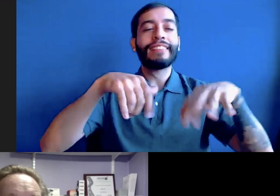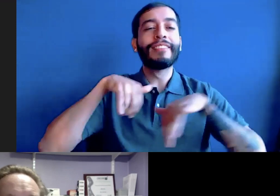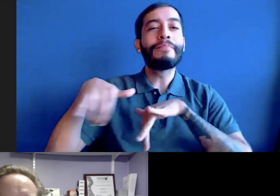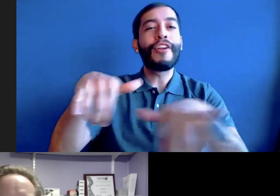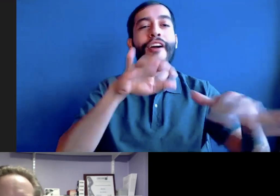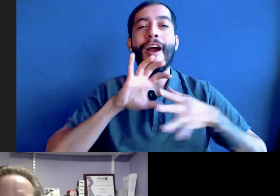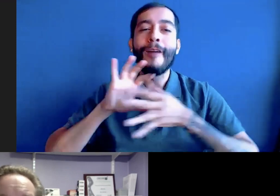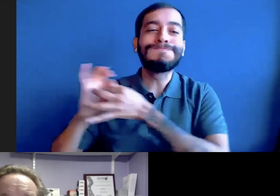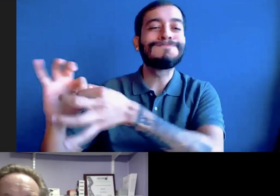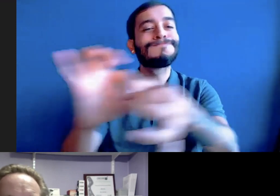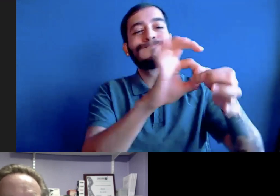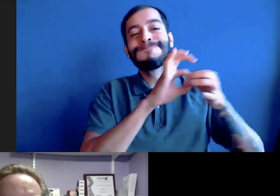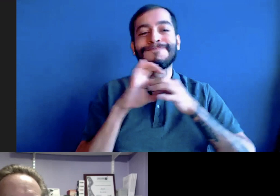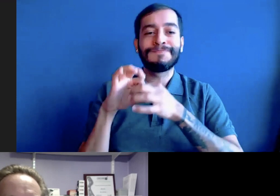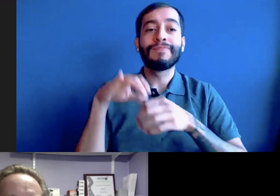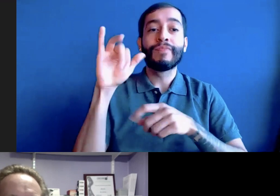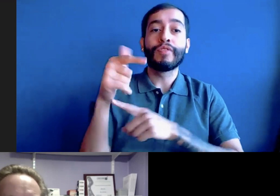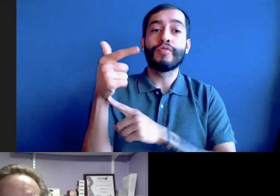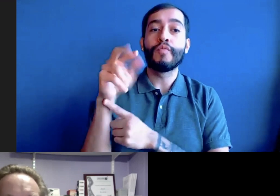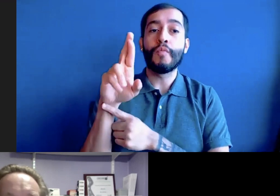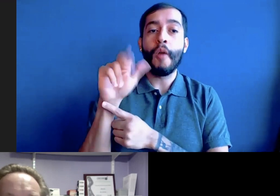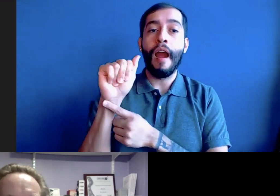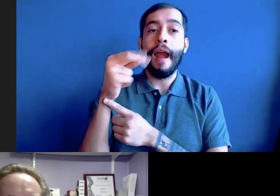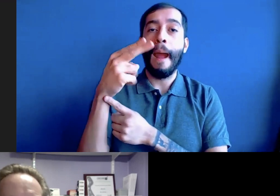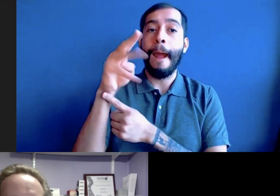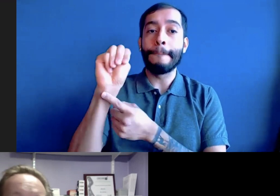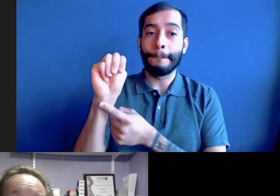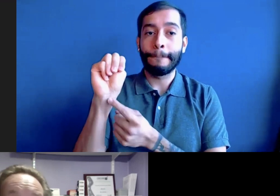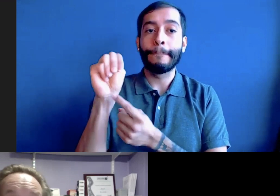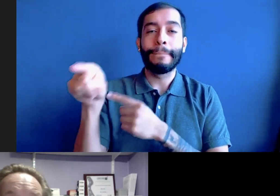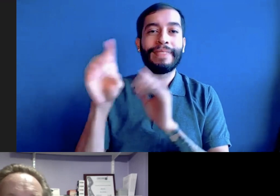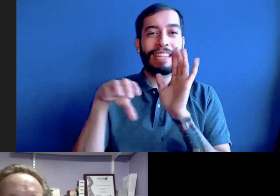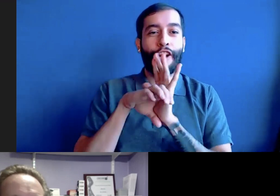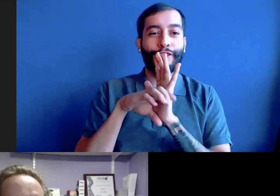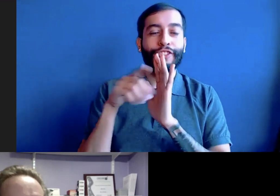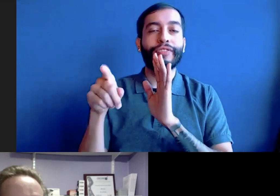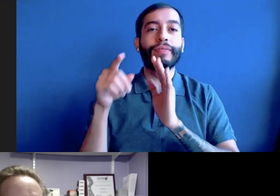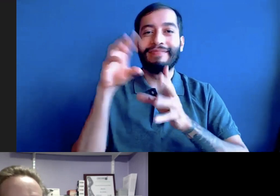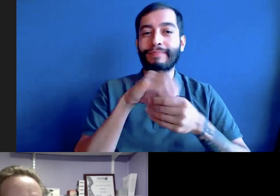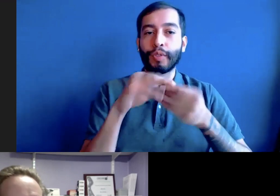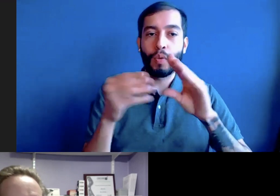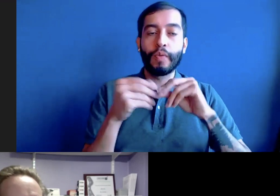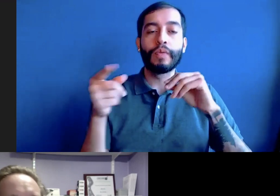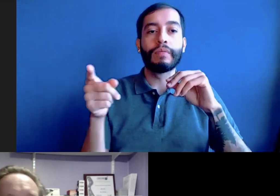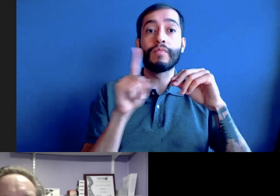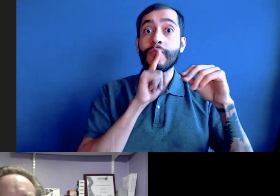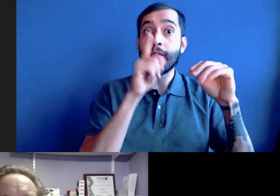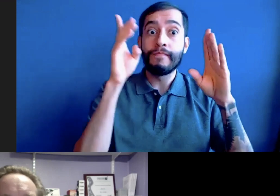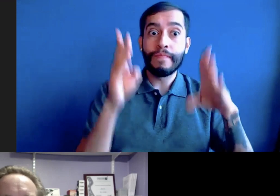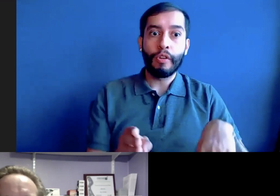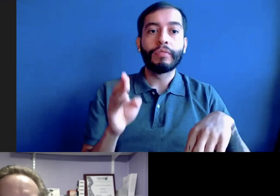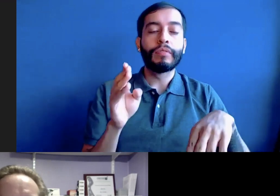did come to a session once saying that he was seeing a doctor about his heart. And I myself